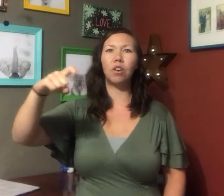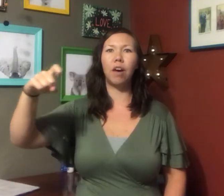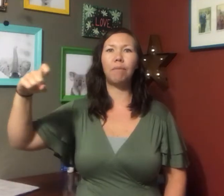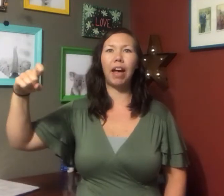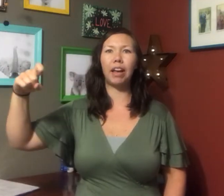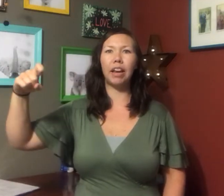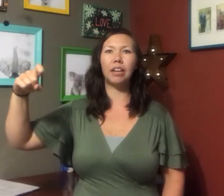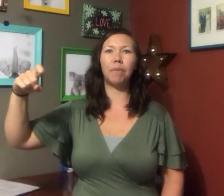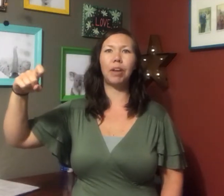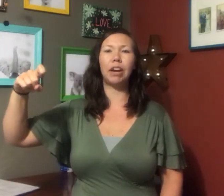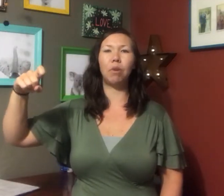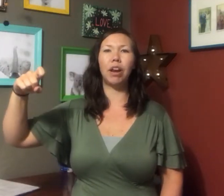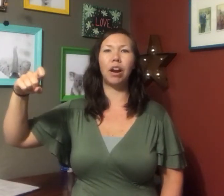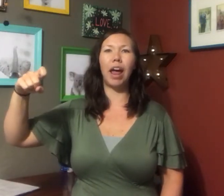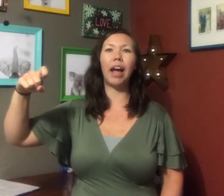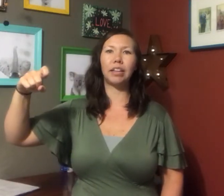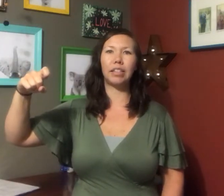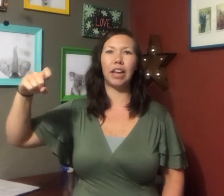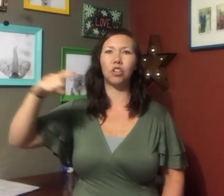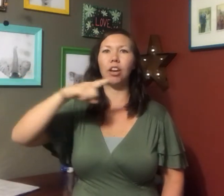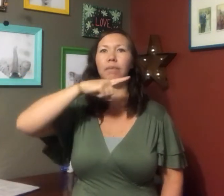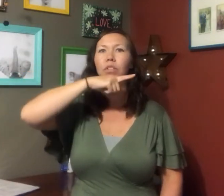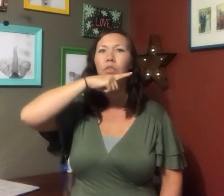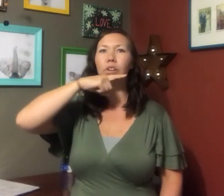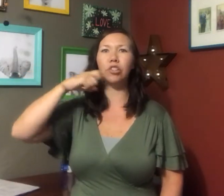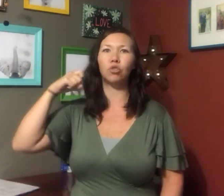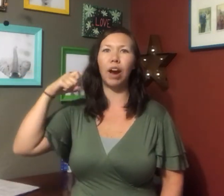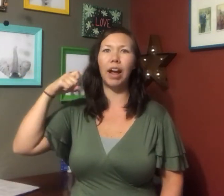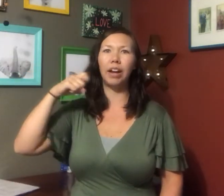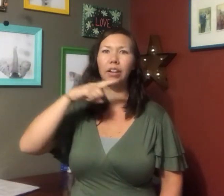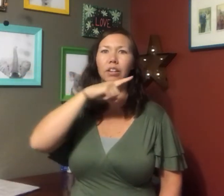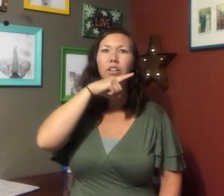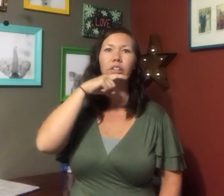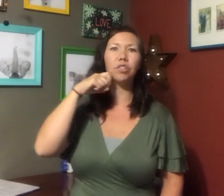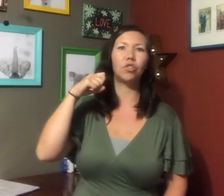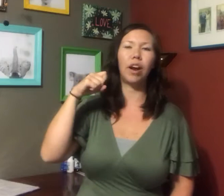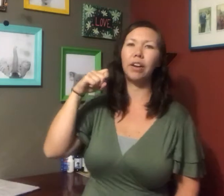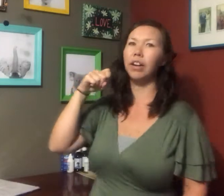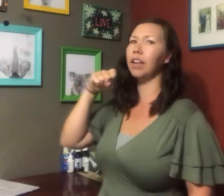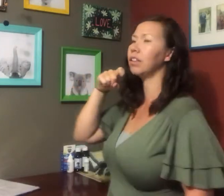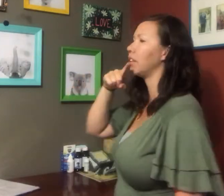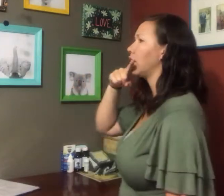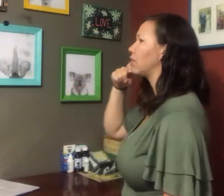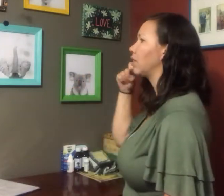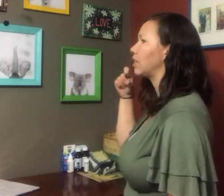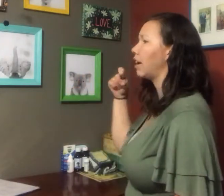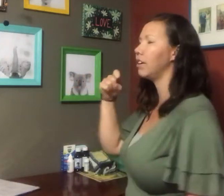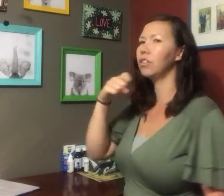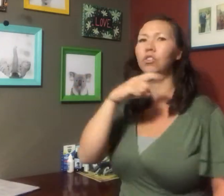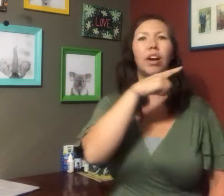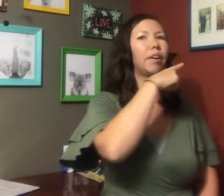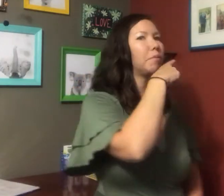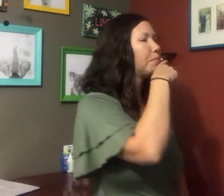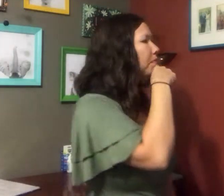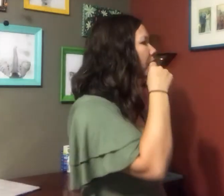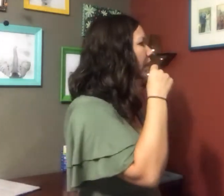come back and end up in an X hand shape. So dry, dry. Okay, it looks like this from the side. Dry.